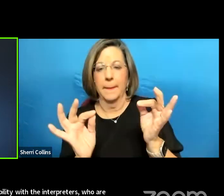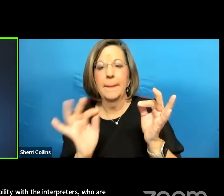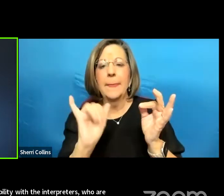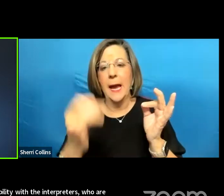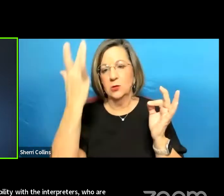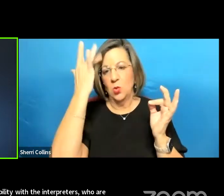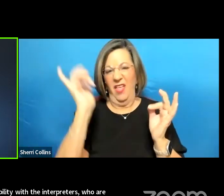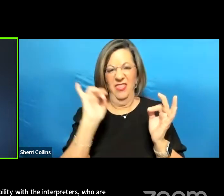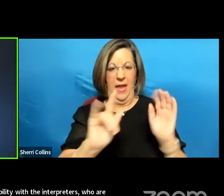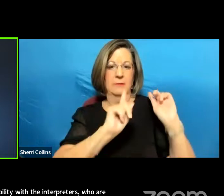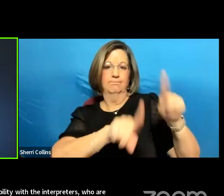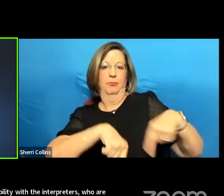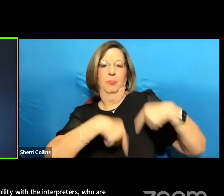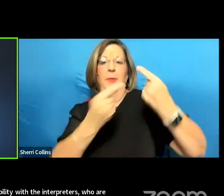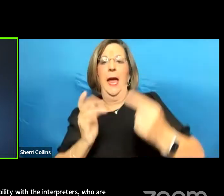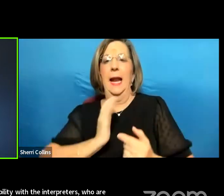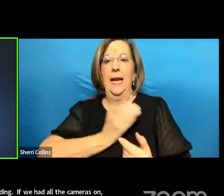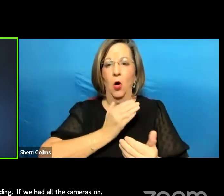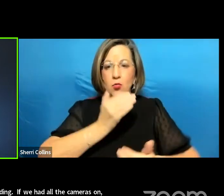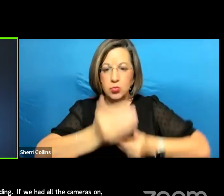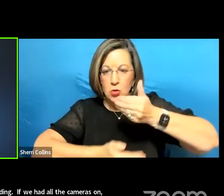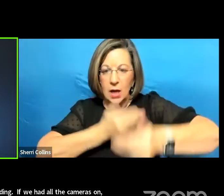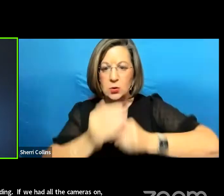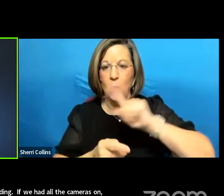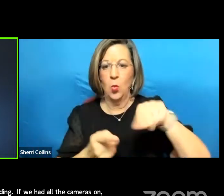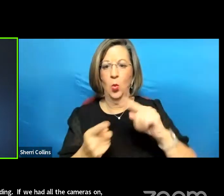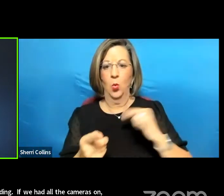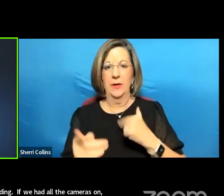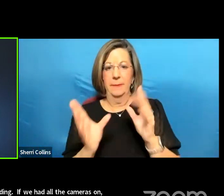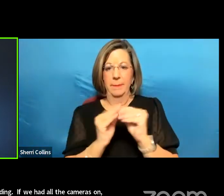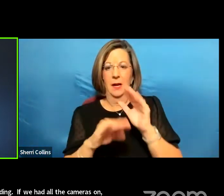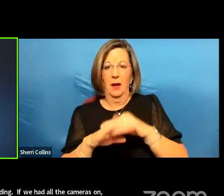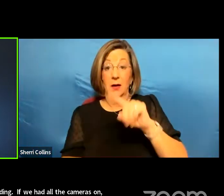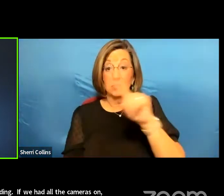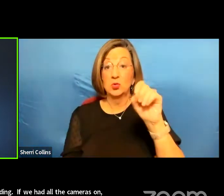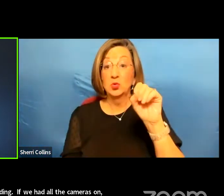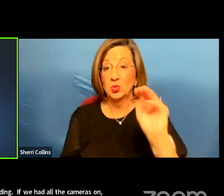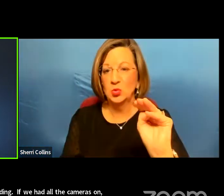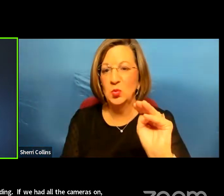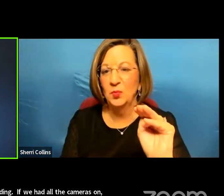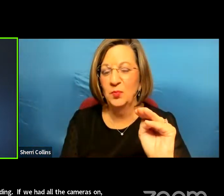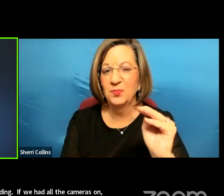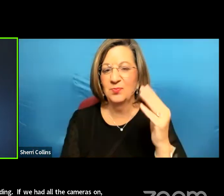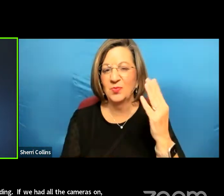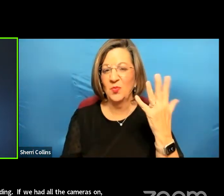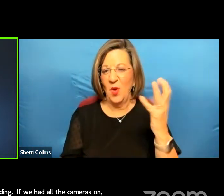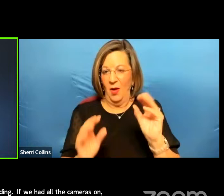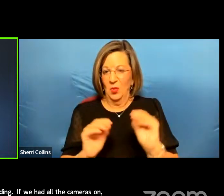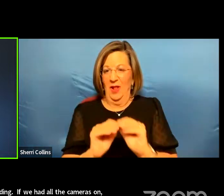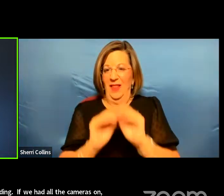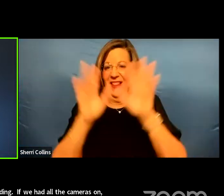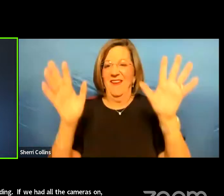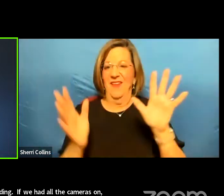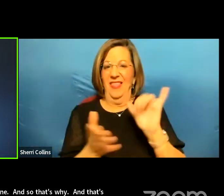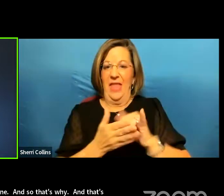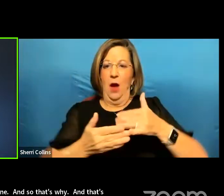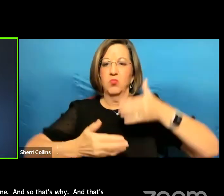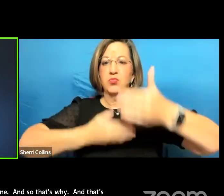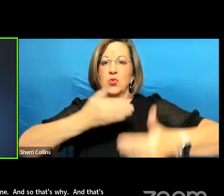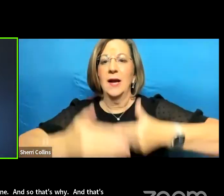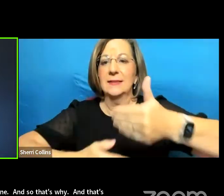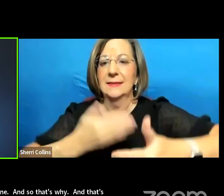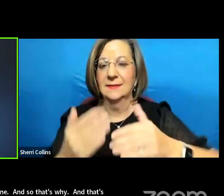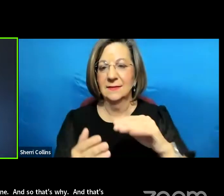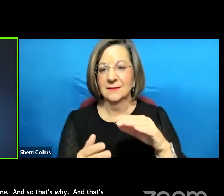see everyone. And so that's why, and that's been our habit, our process as we've gone through these meetings on Zoom, had